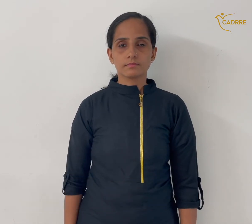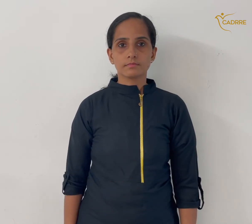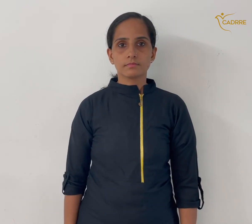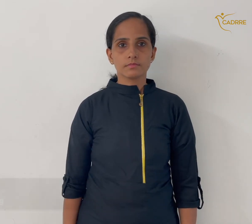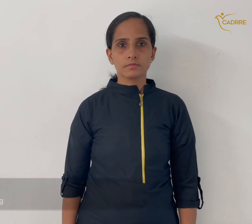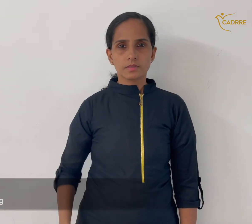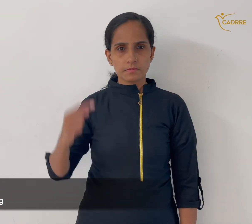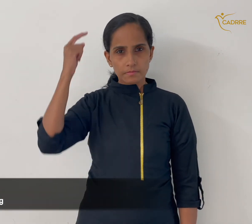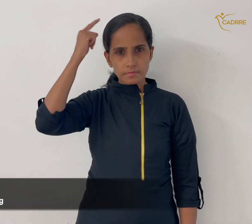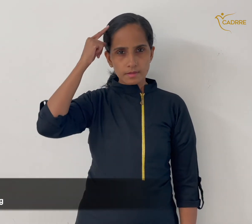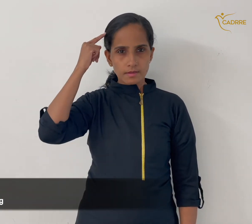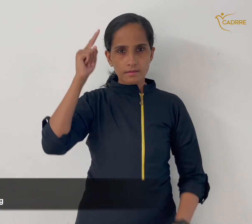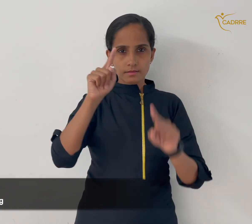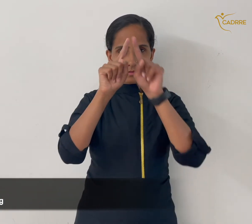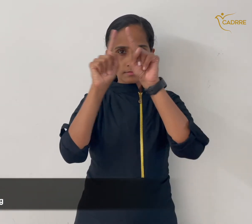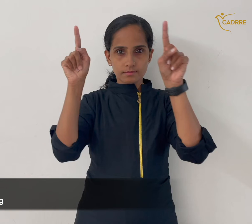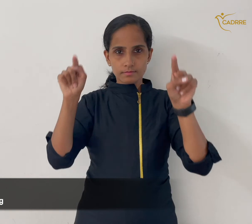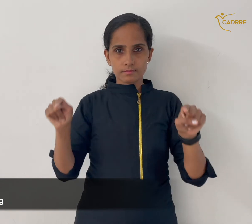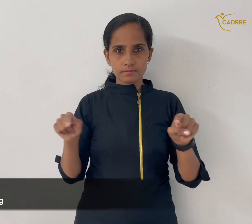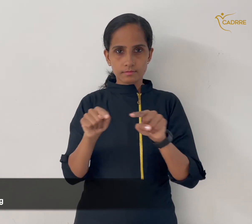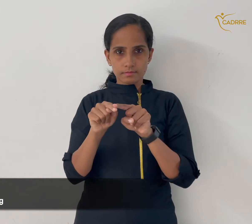U floppy disk